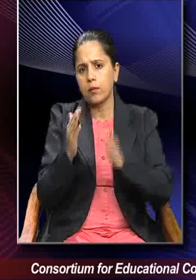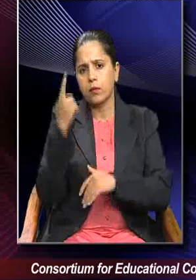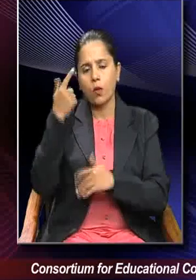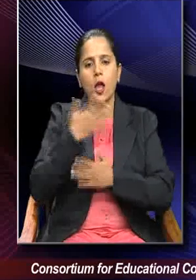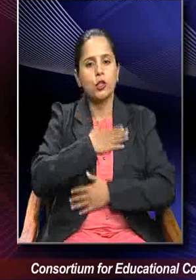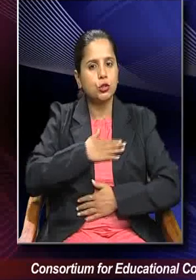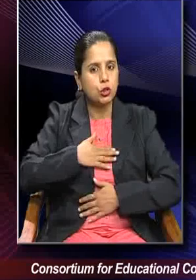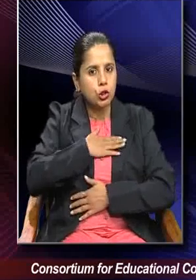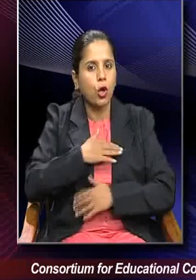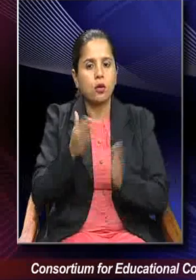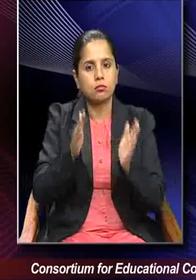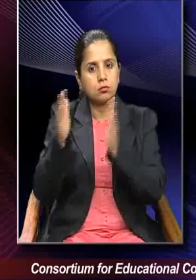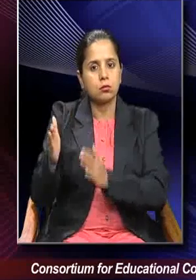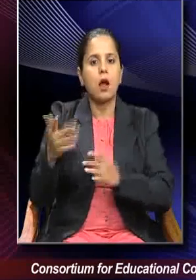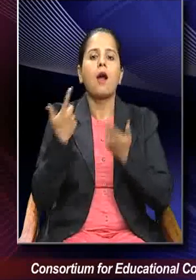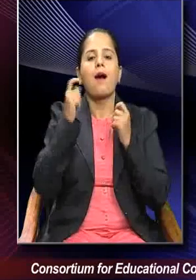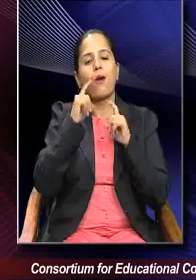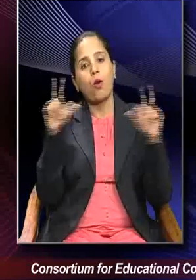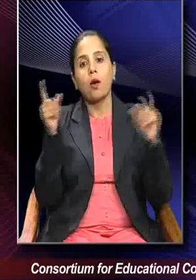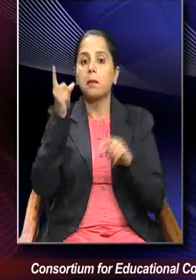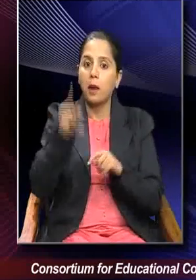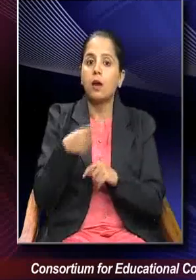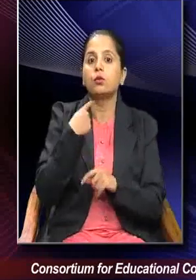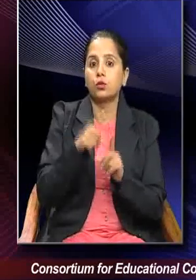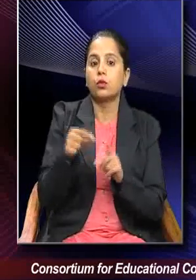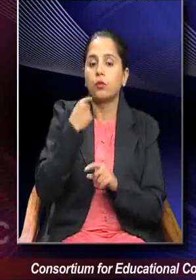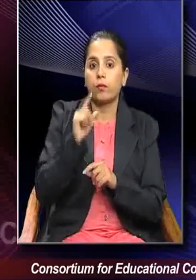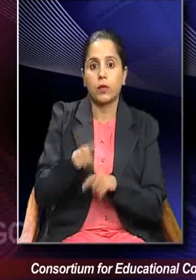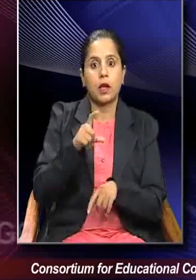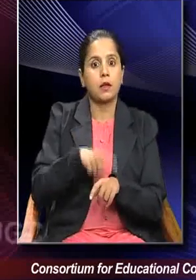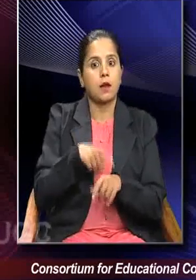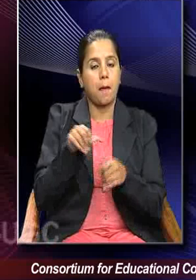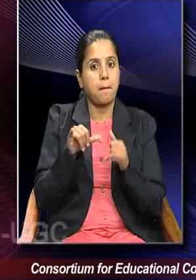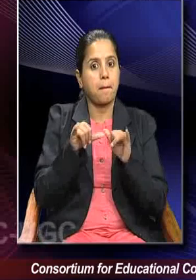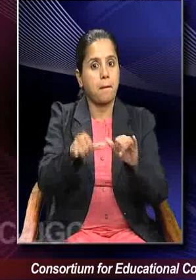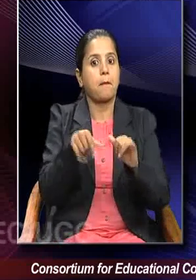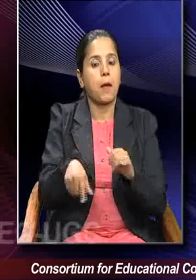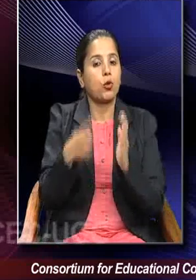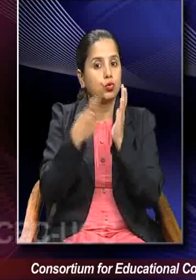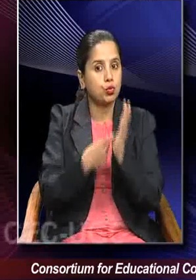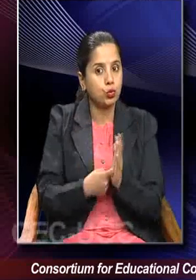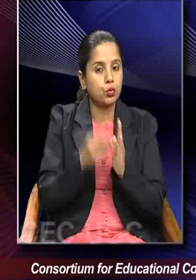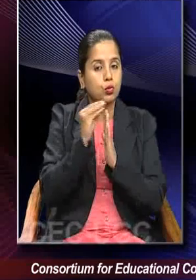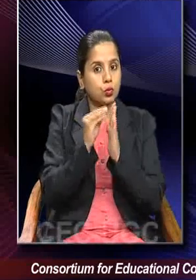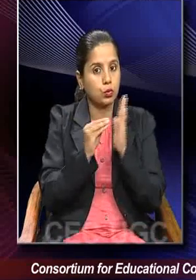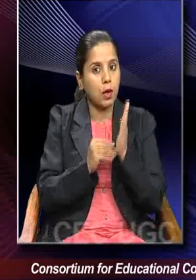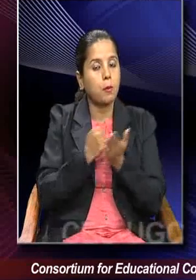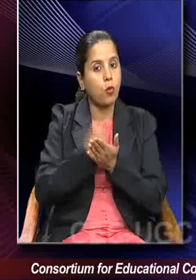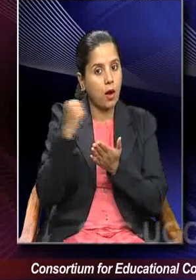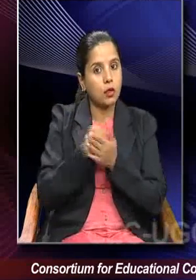leisure and relaxation by putting the time management principles into